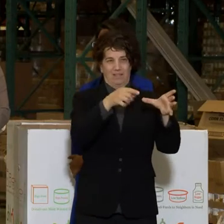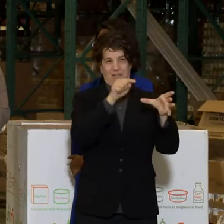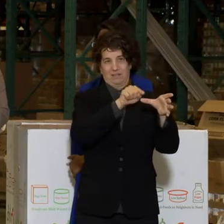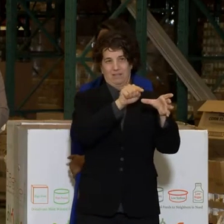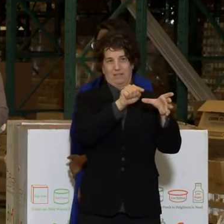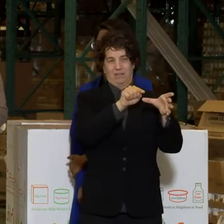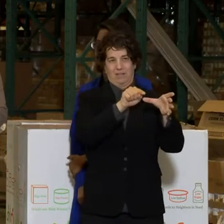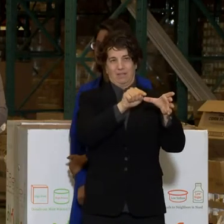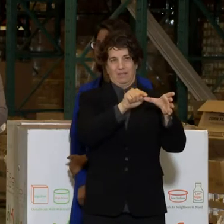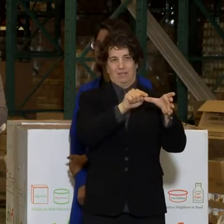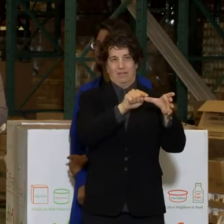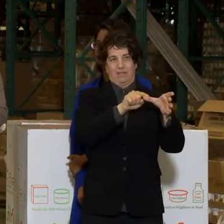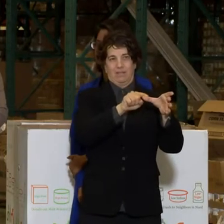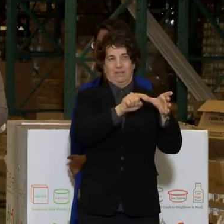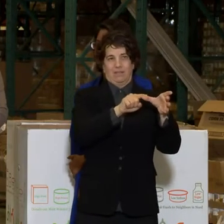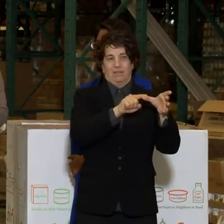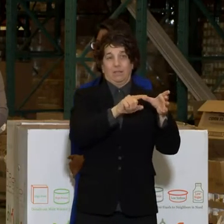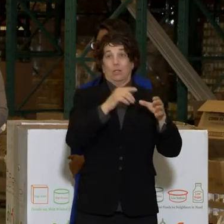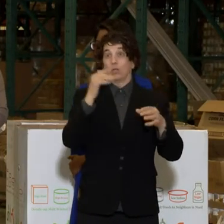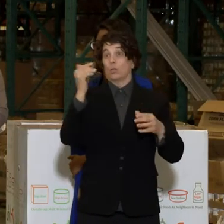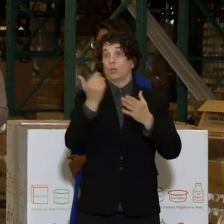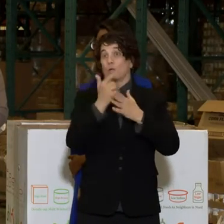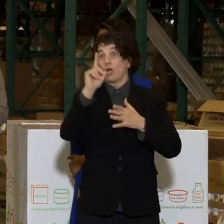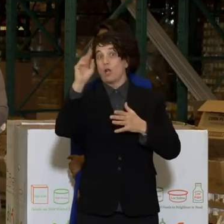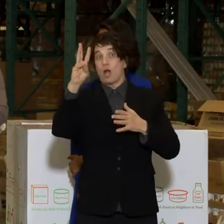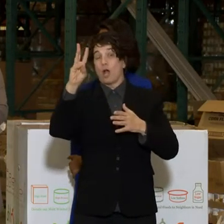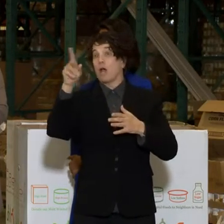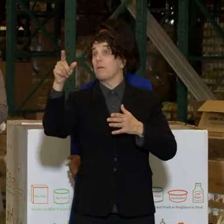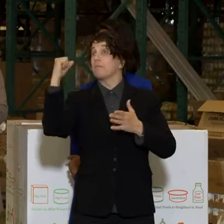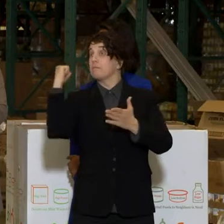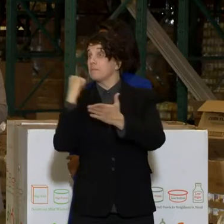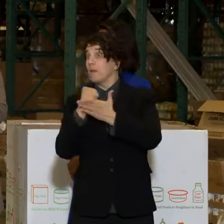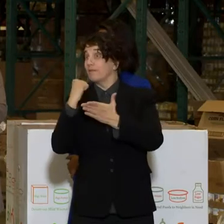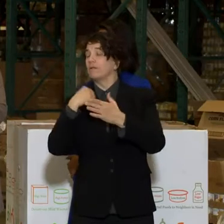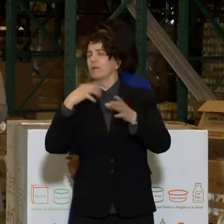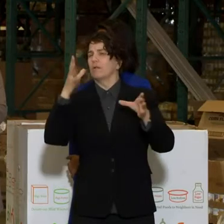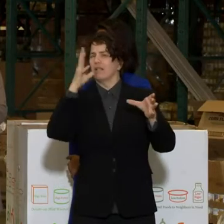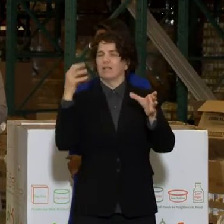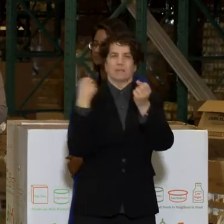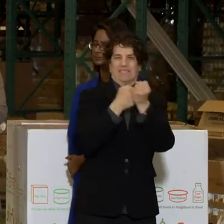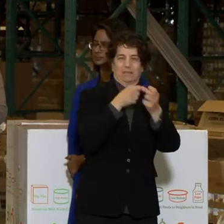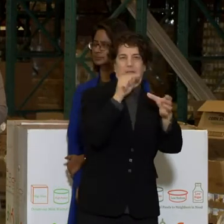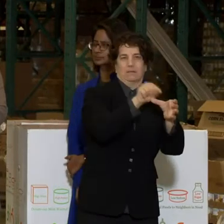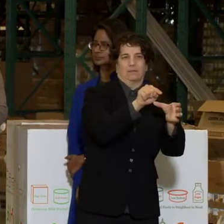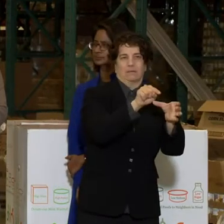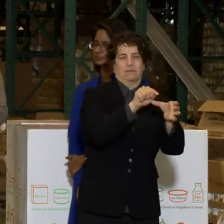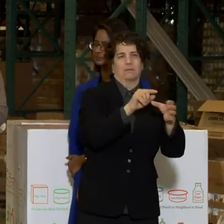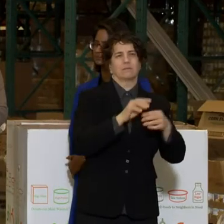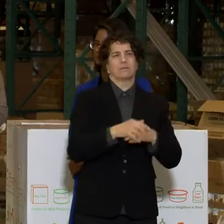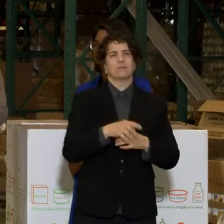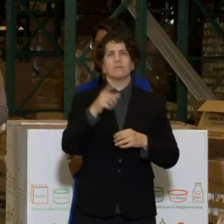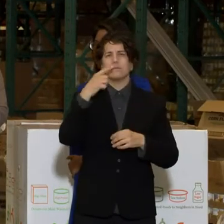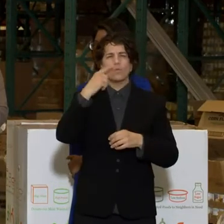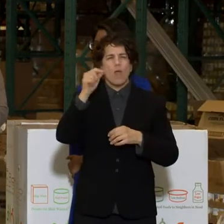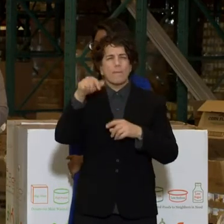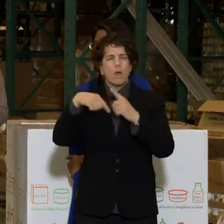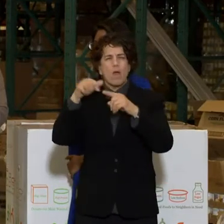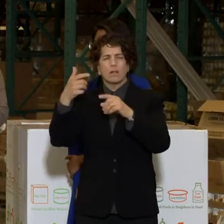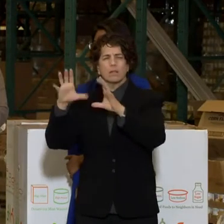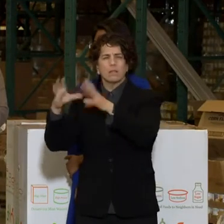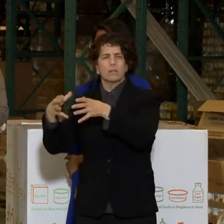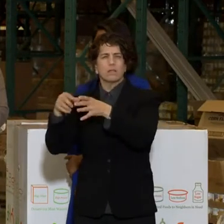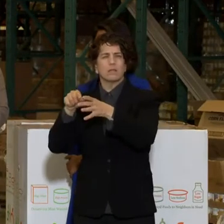the new legislation. The others are already eligible to come to the Department of Employment Services and